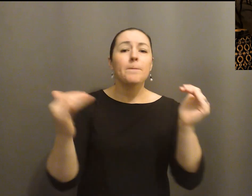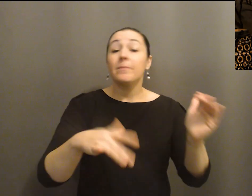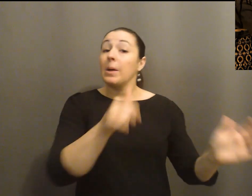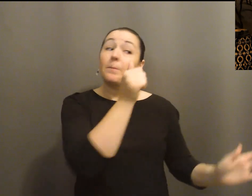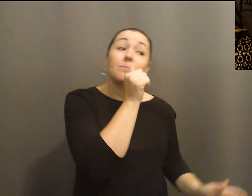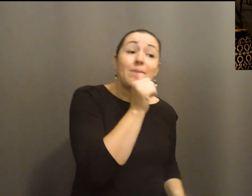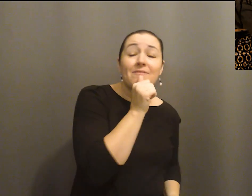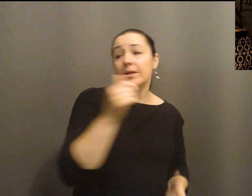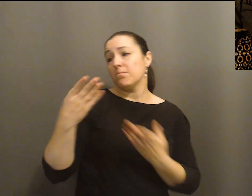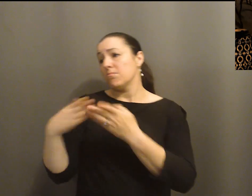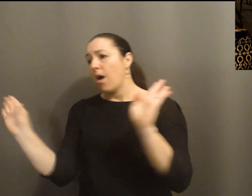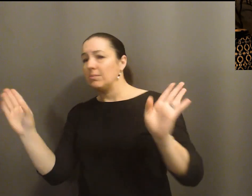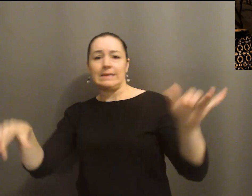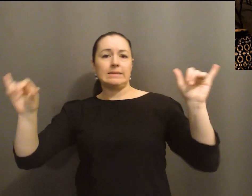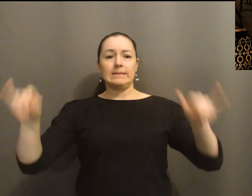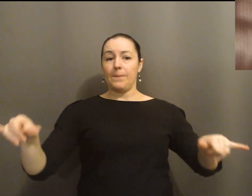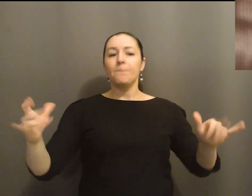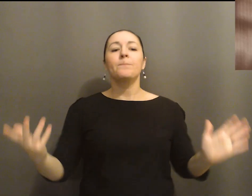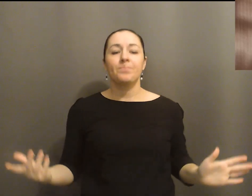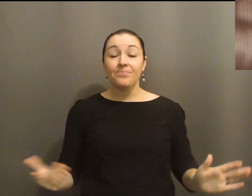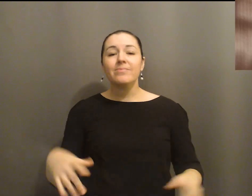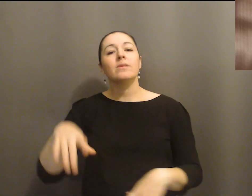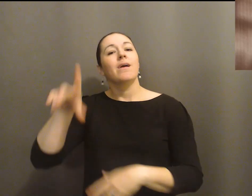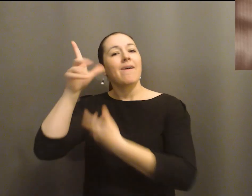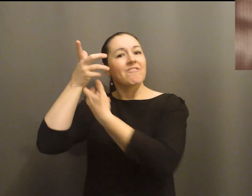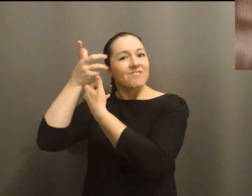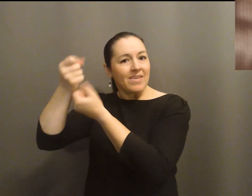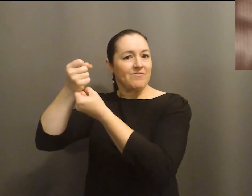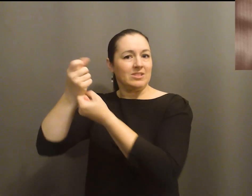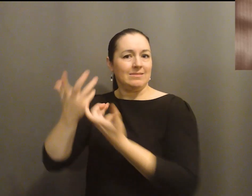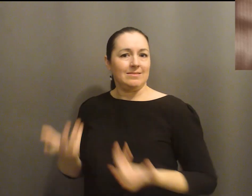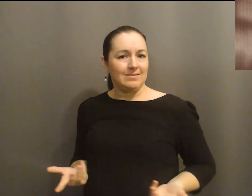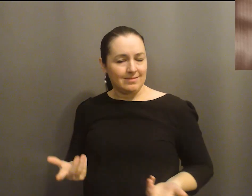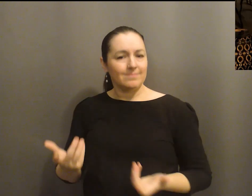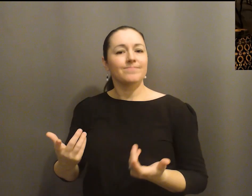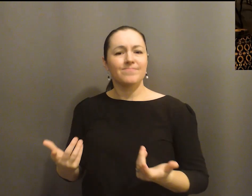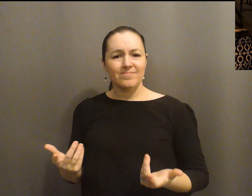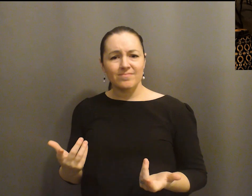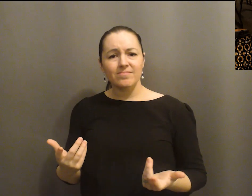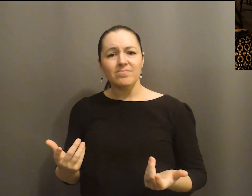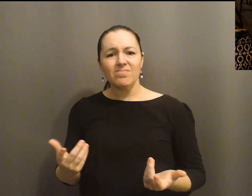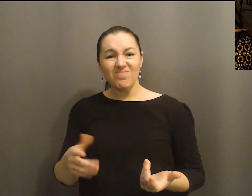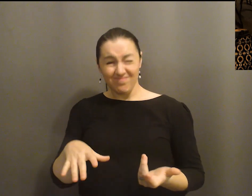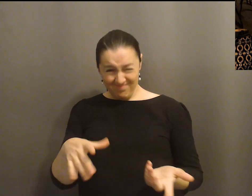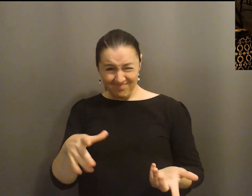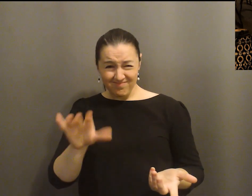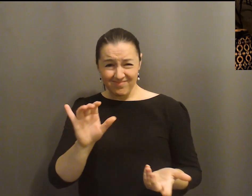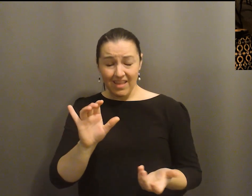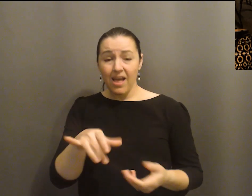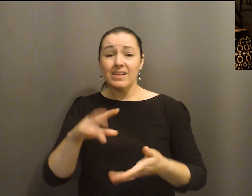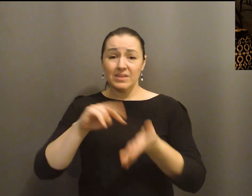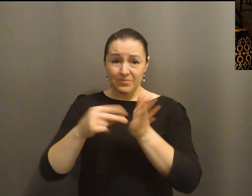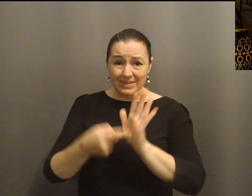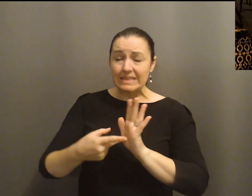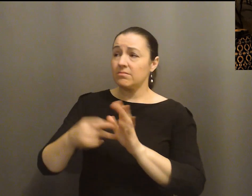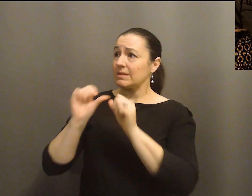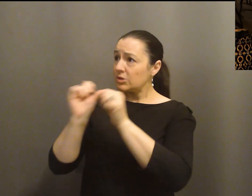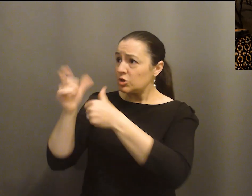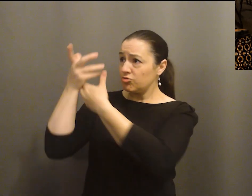in private As we are in public How about faithfulness Let's move on To the next one Faithfulness Faithfulness is Being faithful